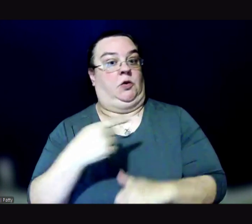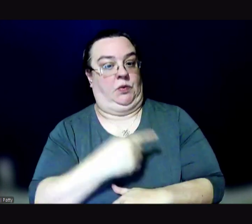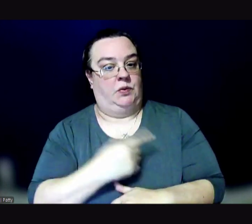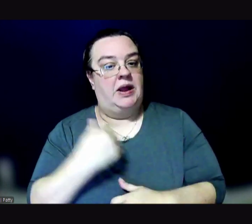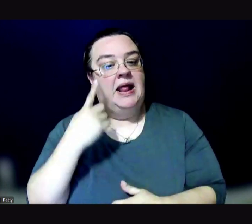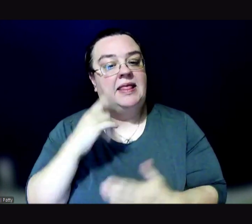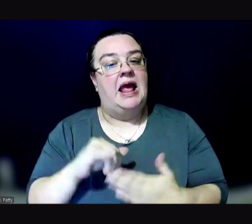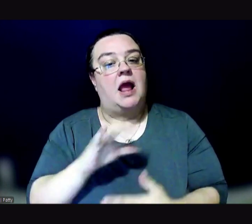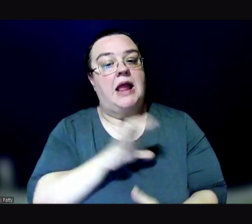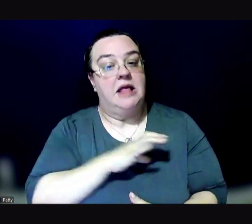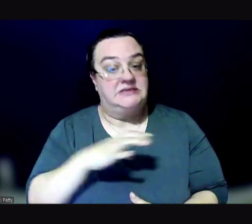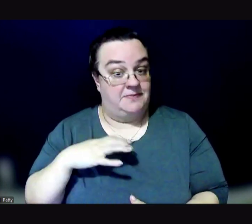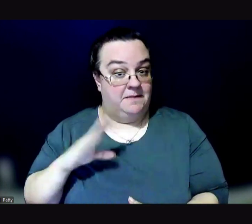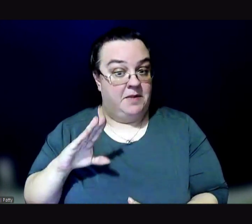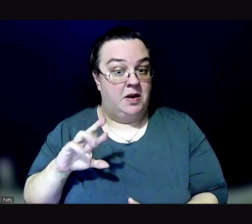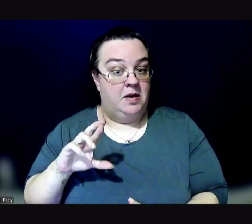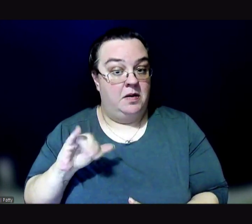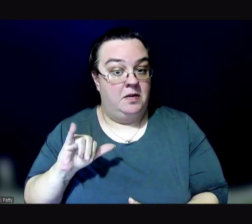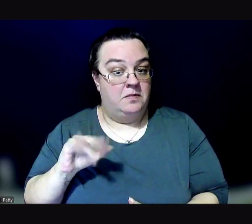Councilmember Briner